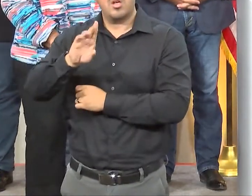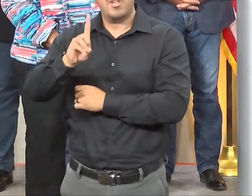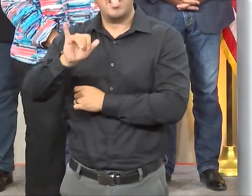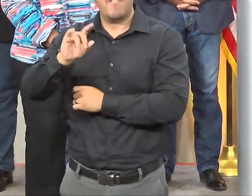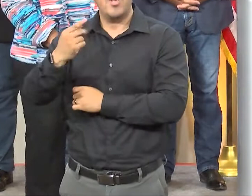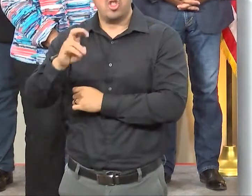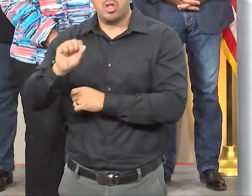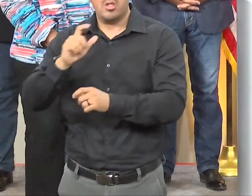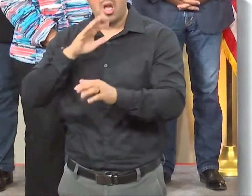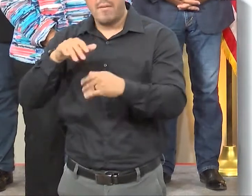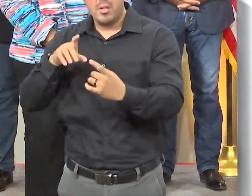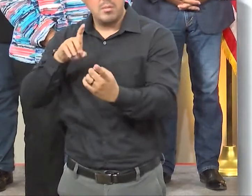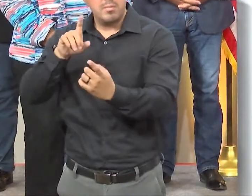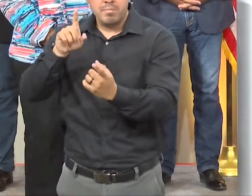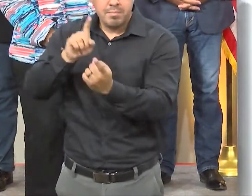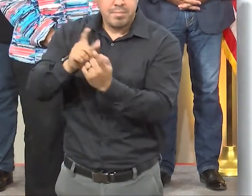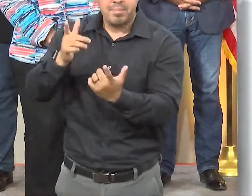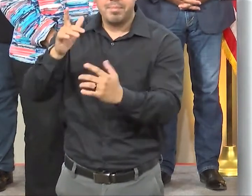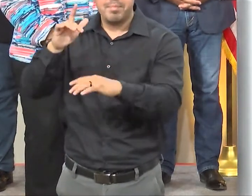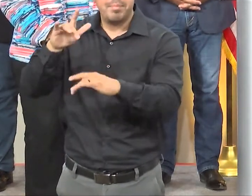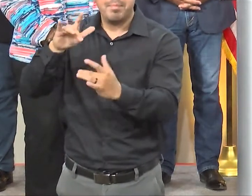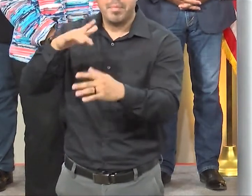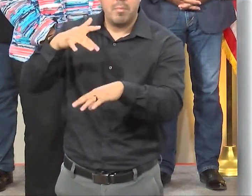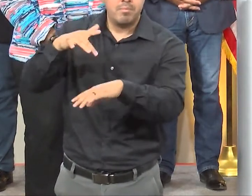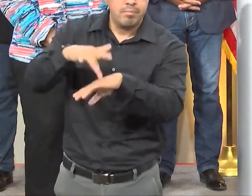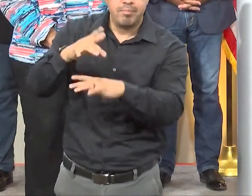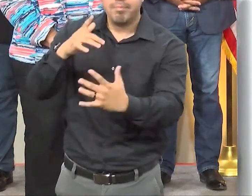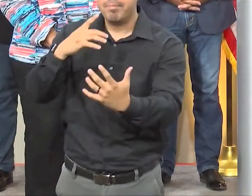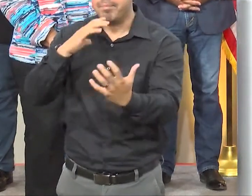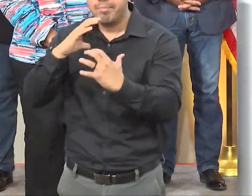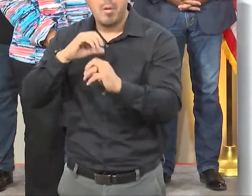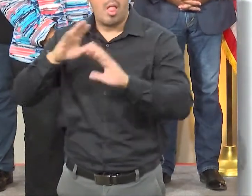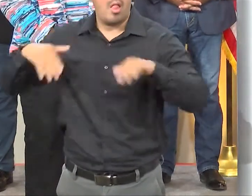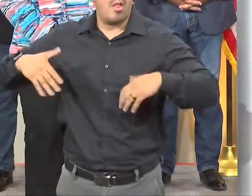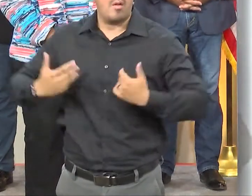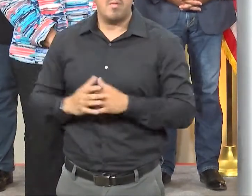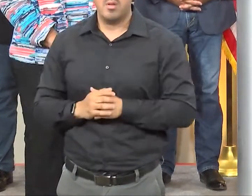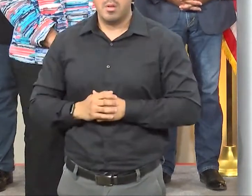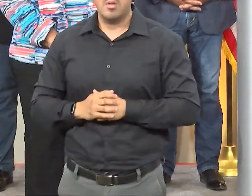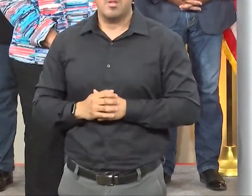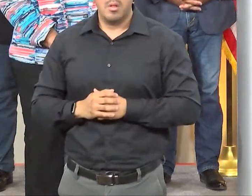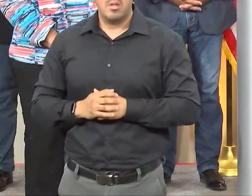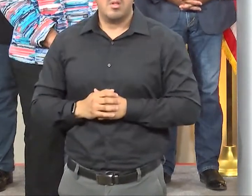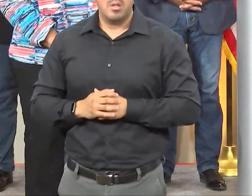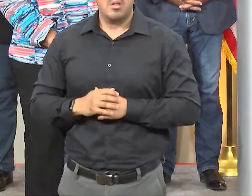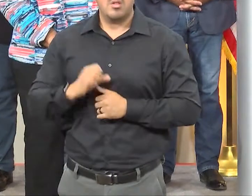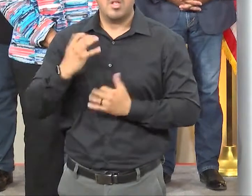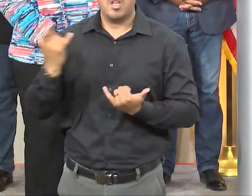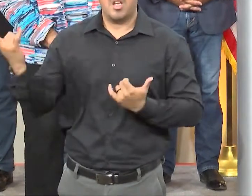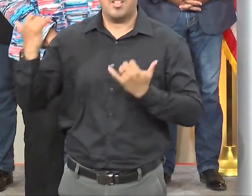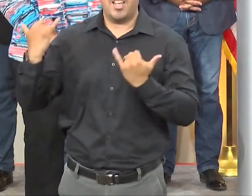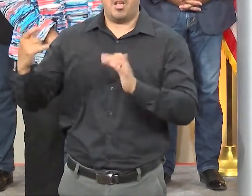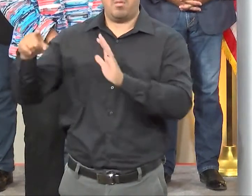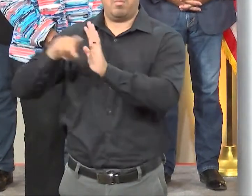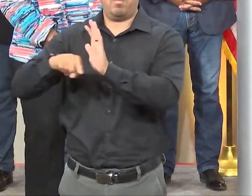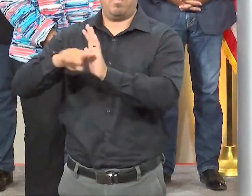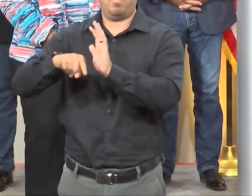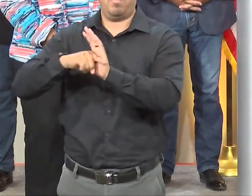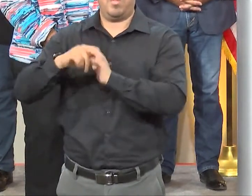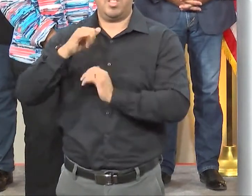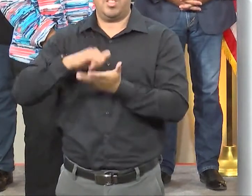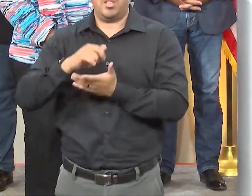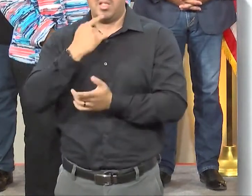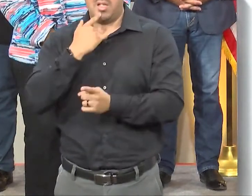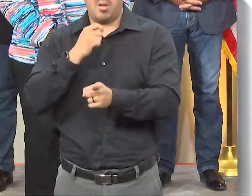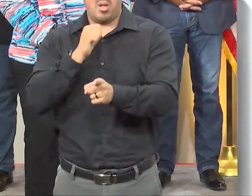subdivision HOA Civic Club, basically. And yet they're bad-mouthing them, saying they won't work with